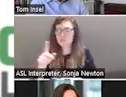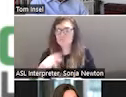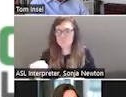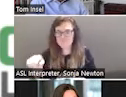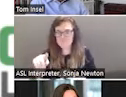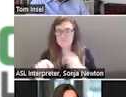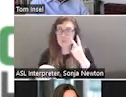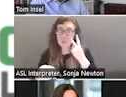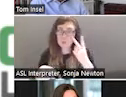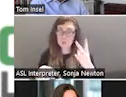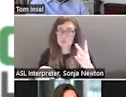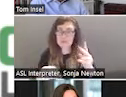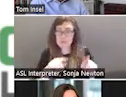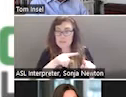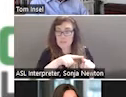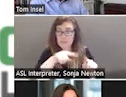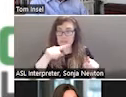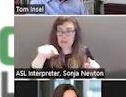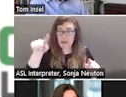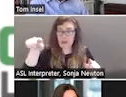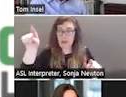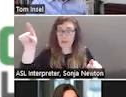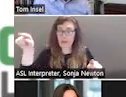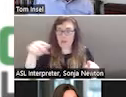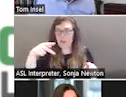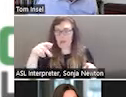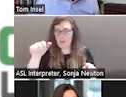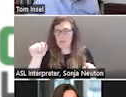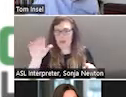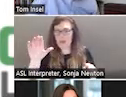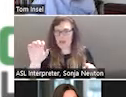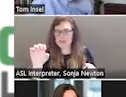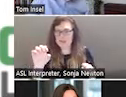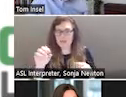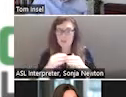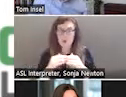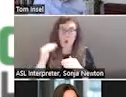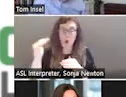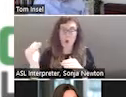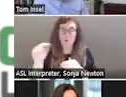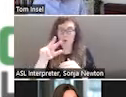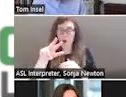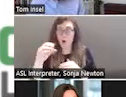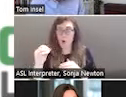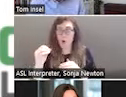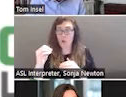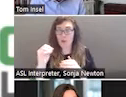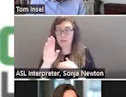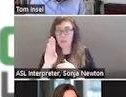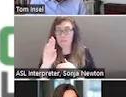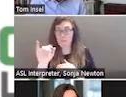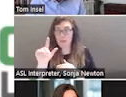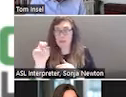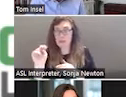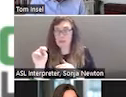scale and the pace of this. It's kind of extraordinary. We now surpassing $30 billion, or almost $30 billion last